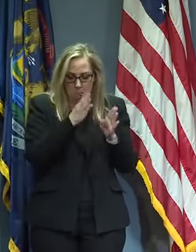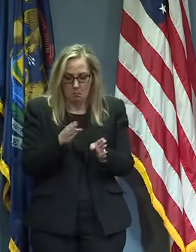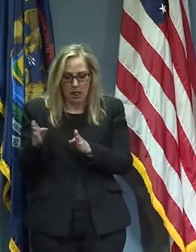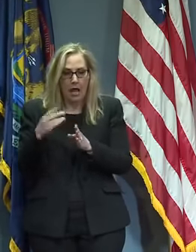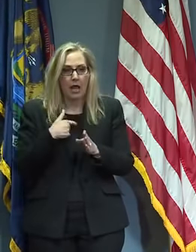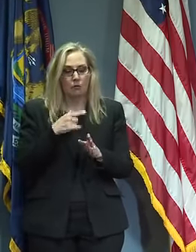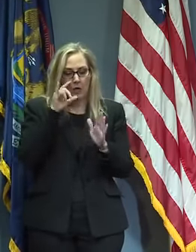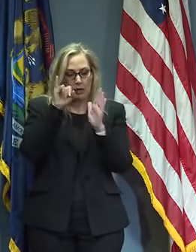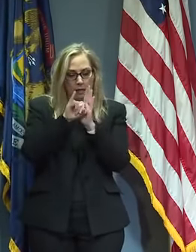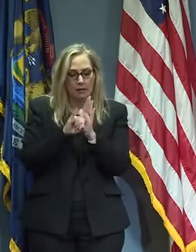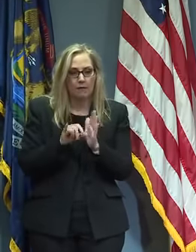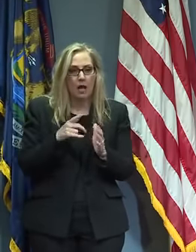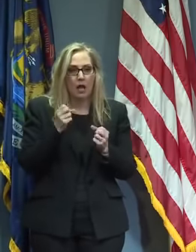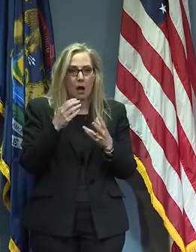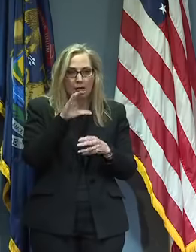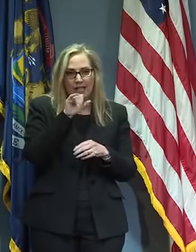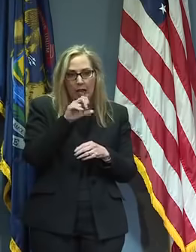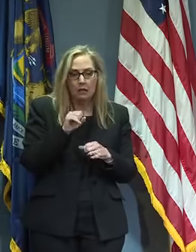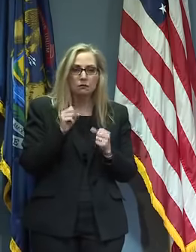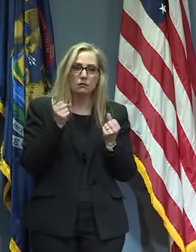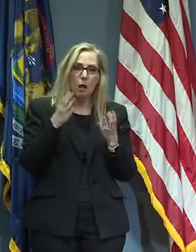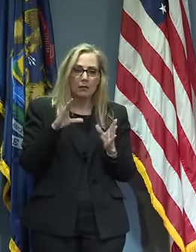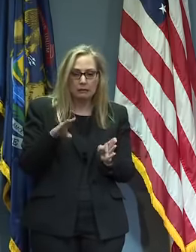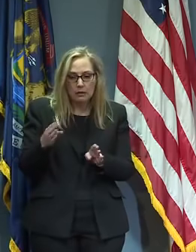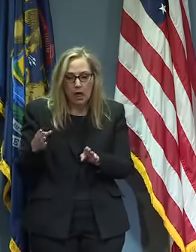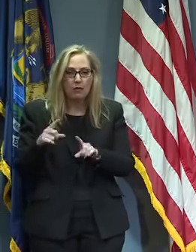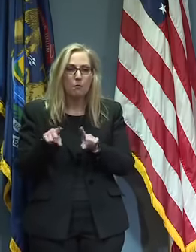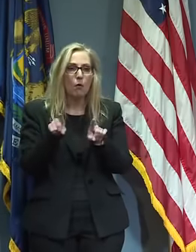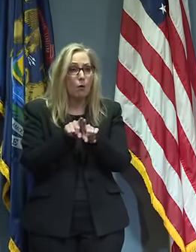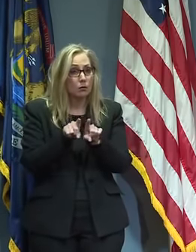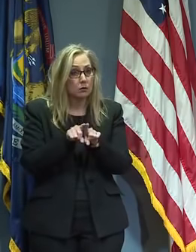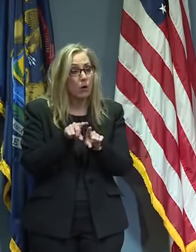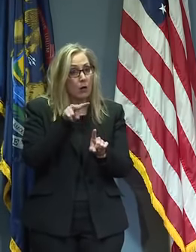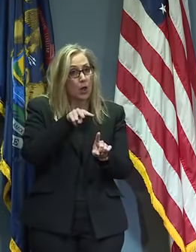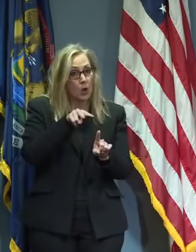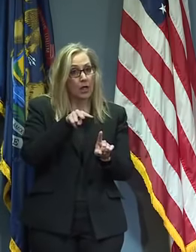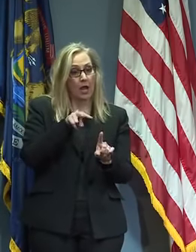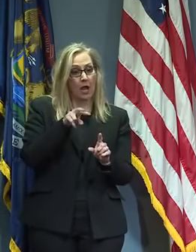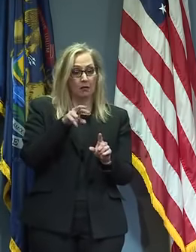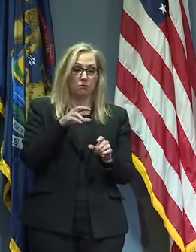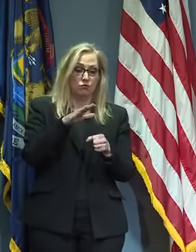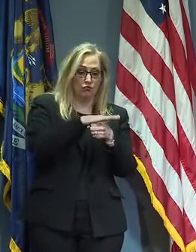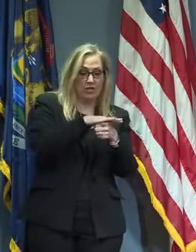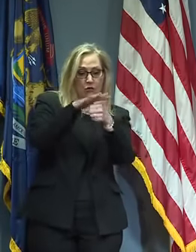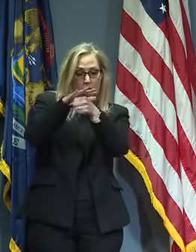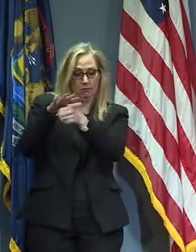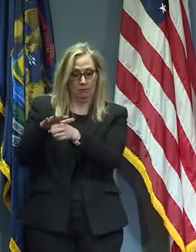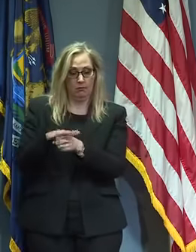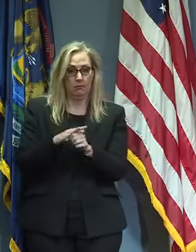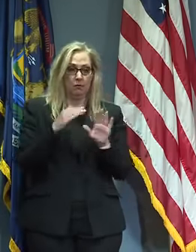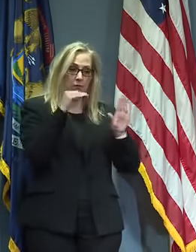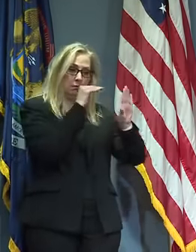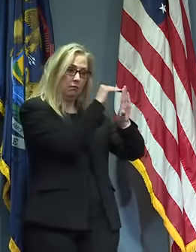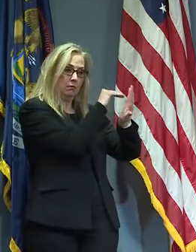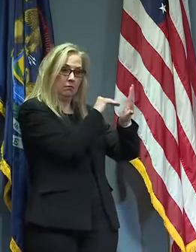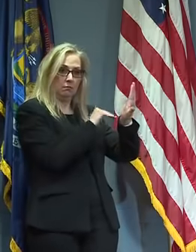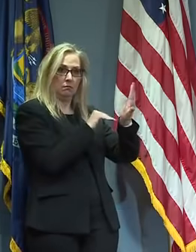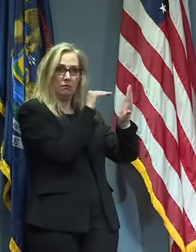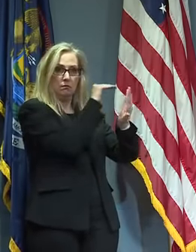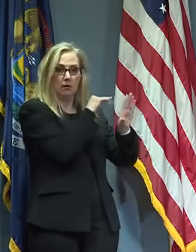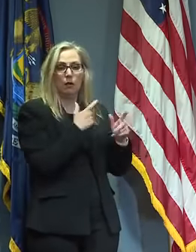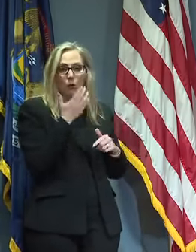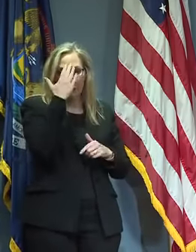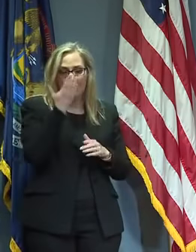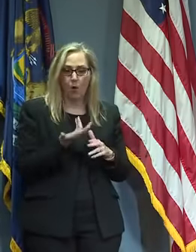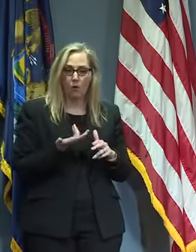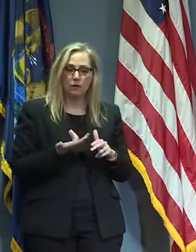cases that we have. We look at the number of deaths, but we also look at it by region. So I know there are several regions that actually are seeing an increase